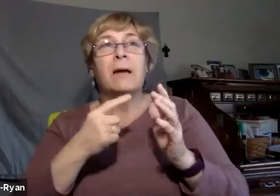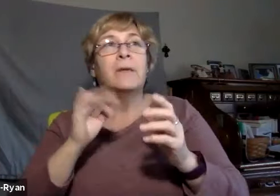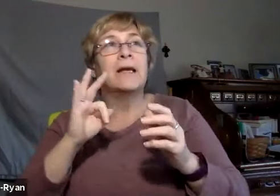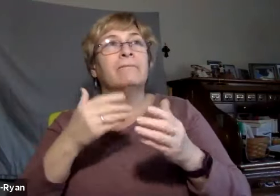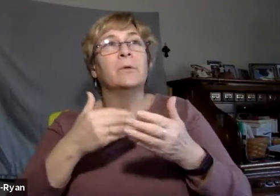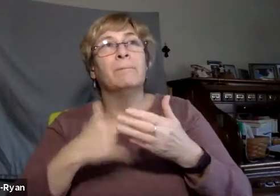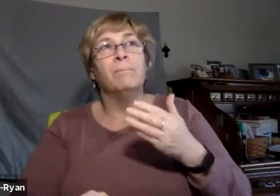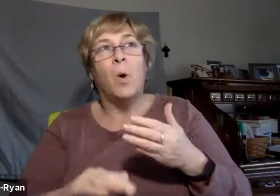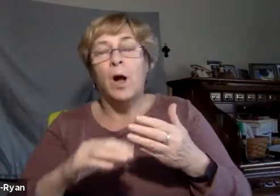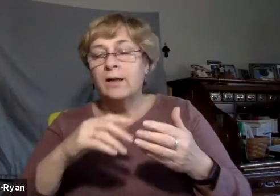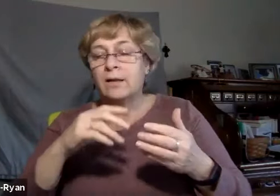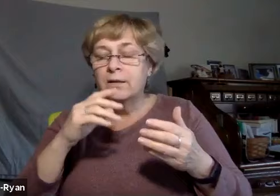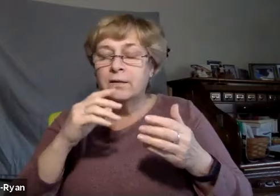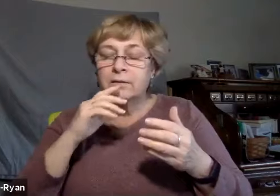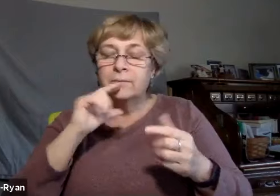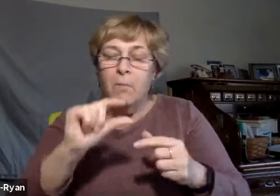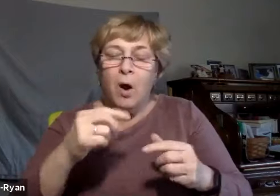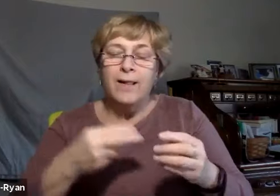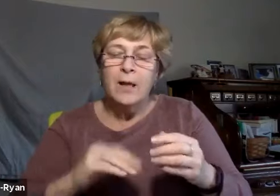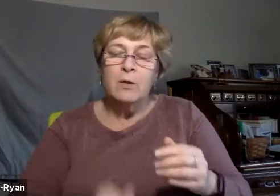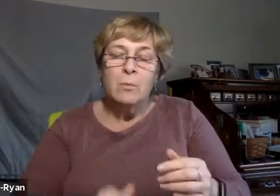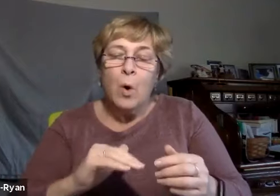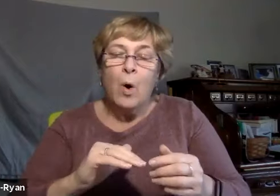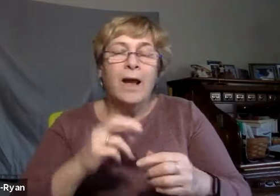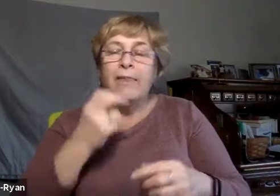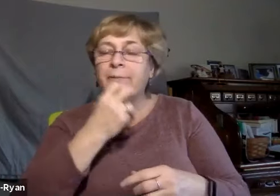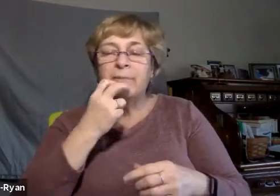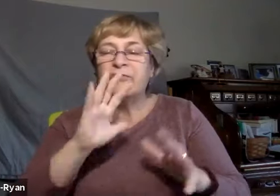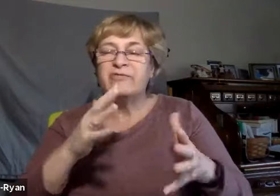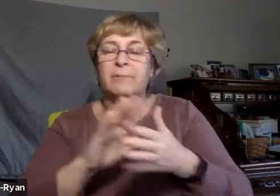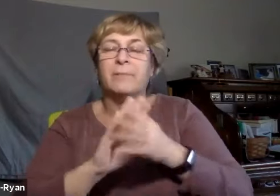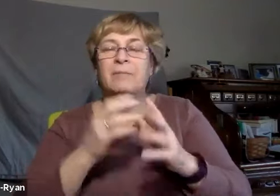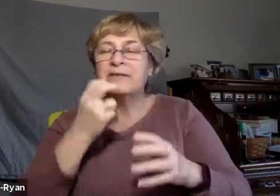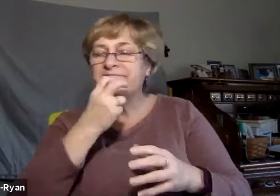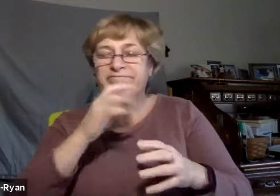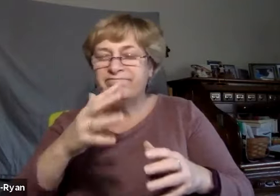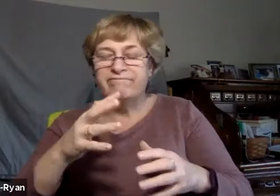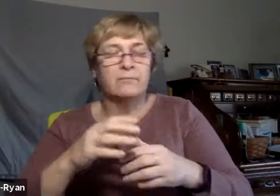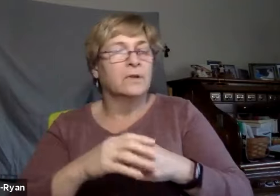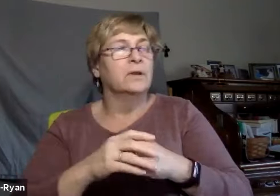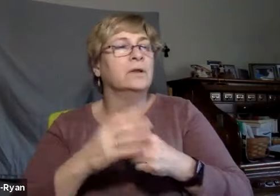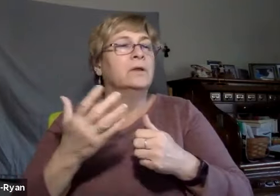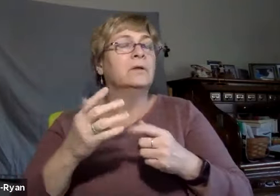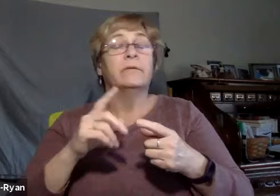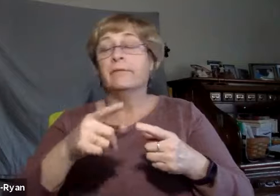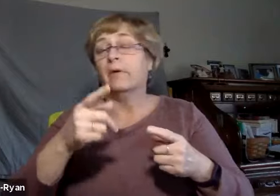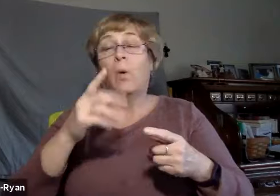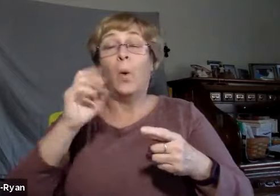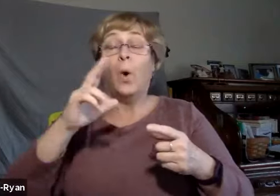clear speech. So they might have been born and when they were very young, they lost their